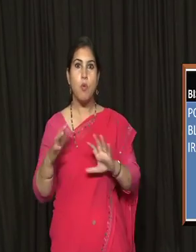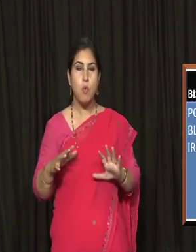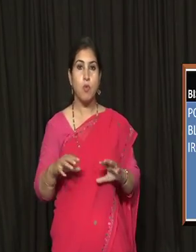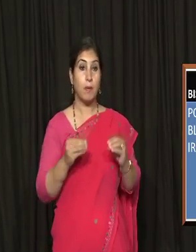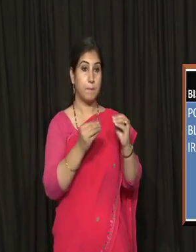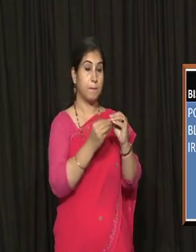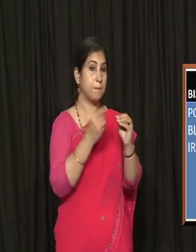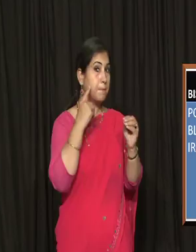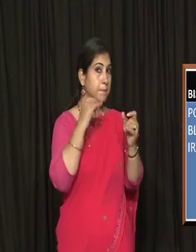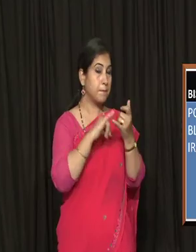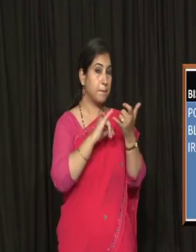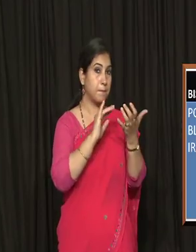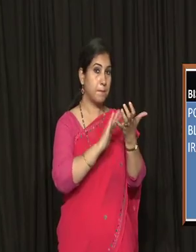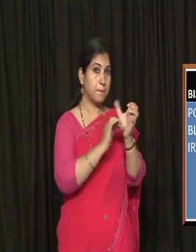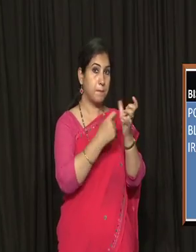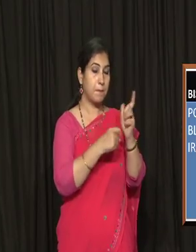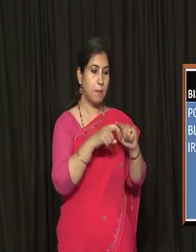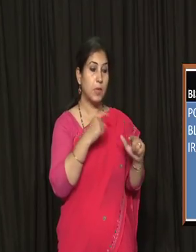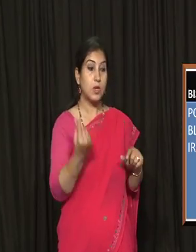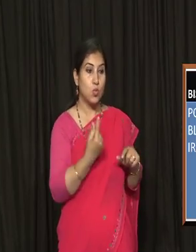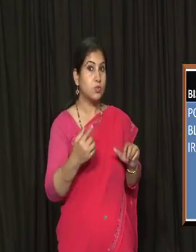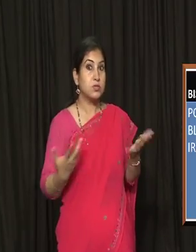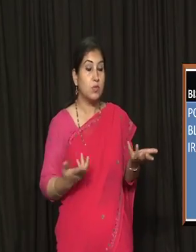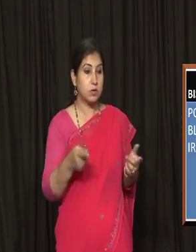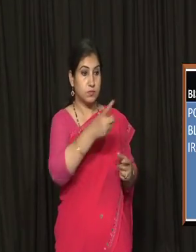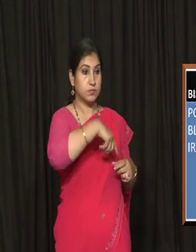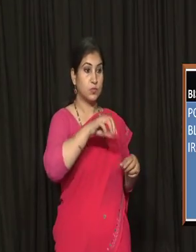Bismarck used it to unify the German states.